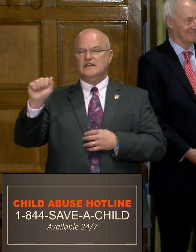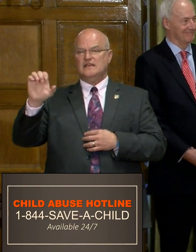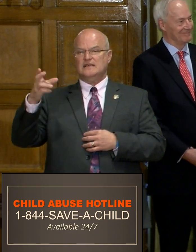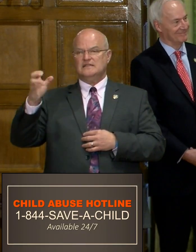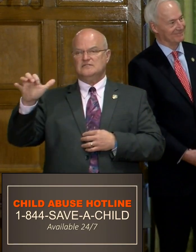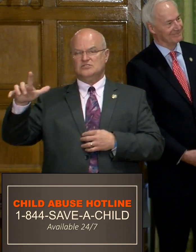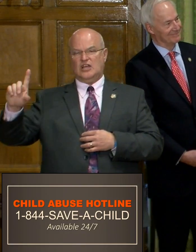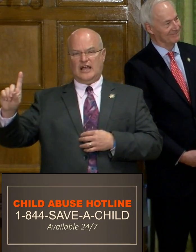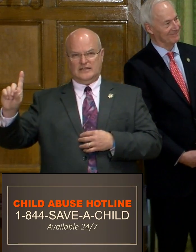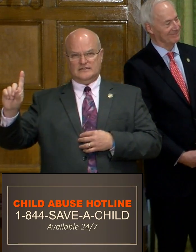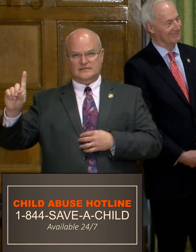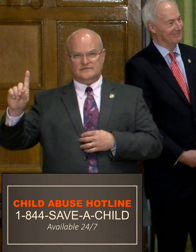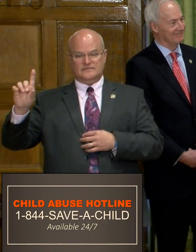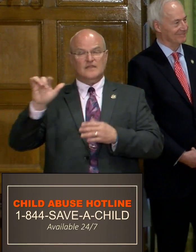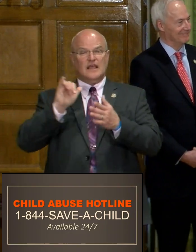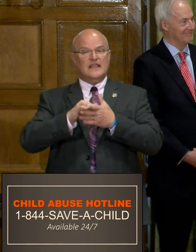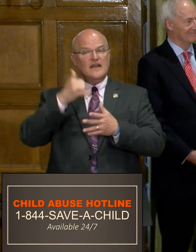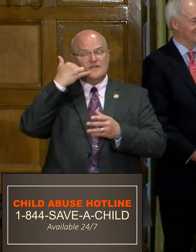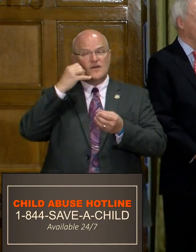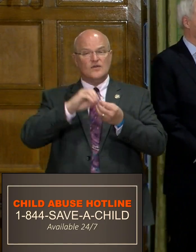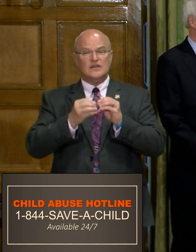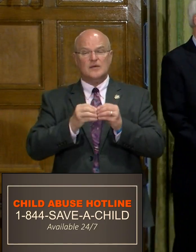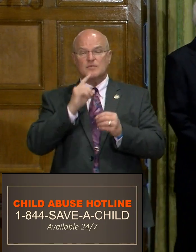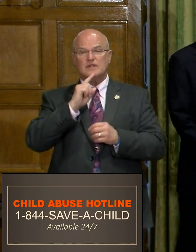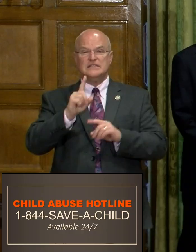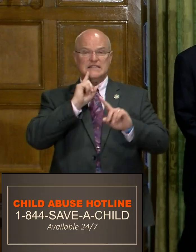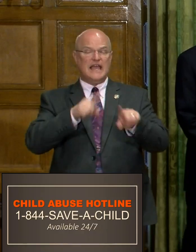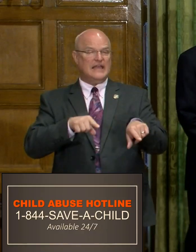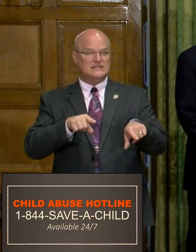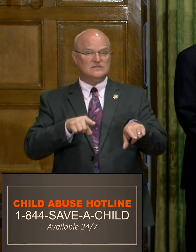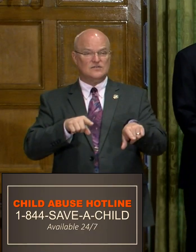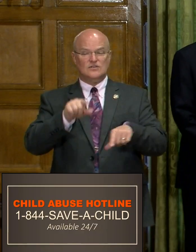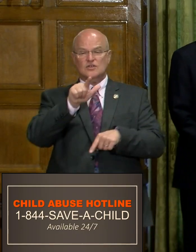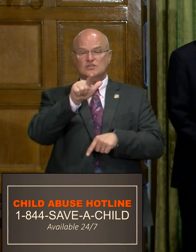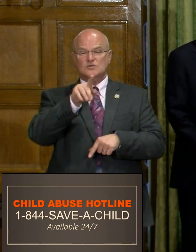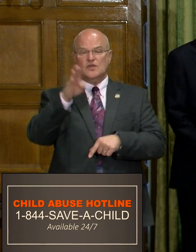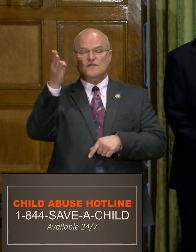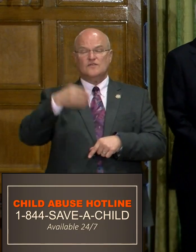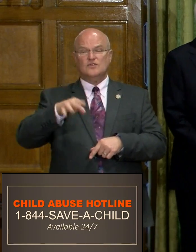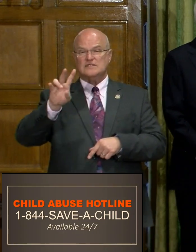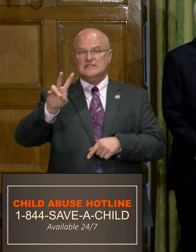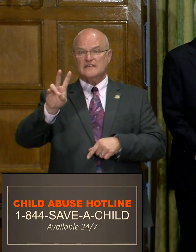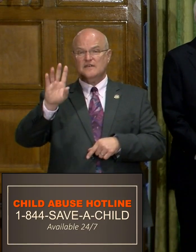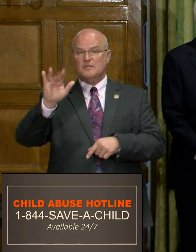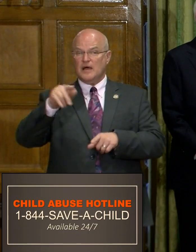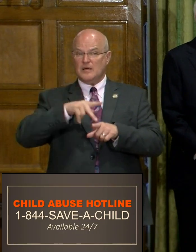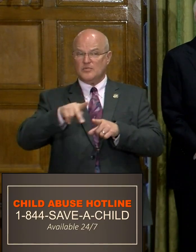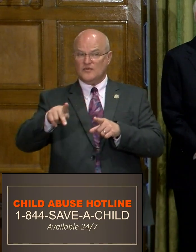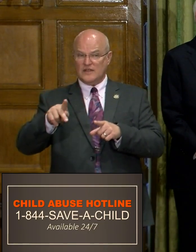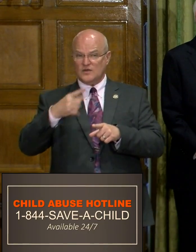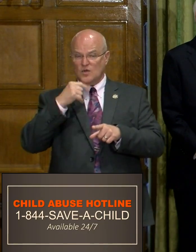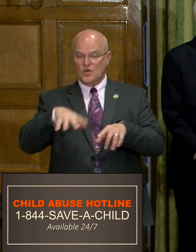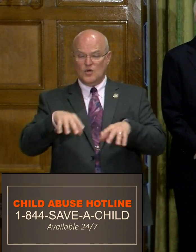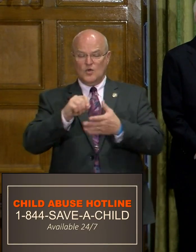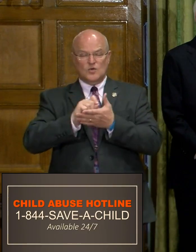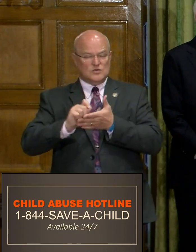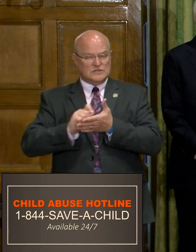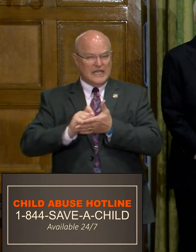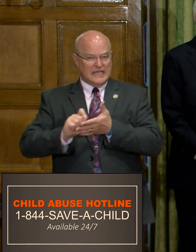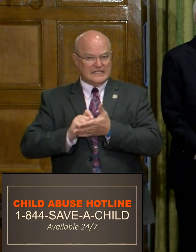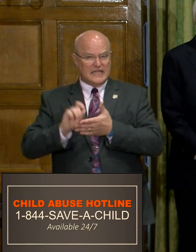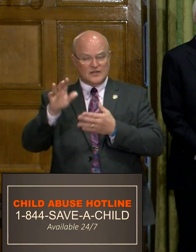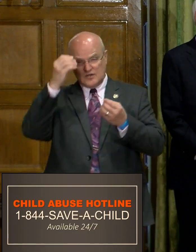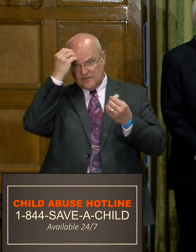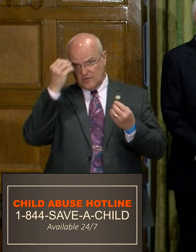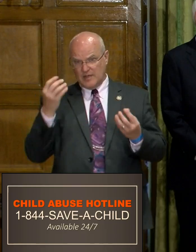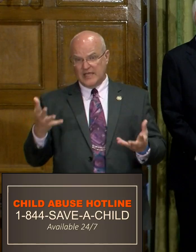1-844-SAVE-A-CHILD. And that phone line is answered 24/7 by professionals who take down